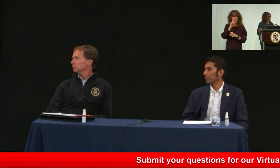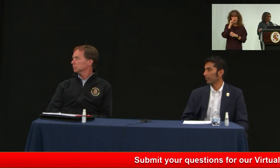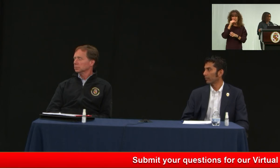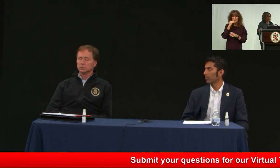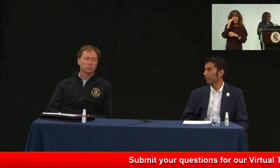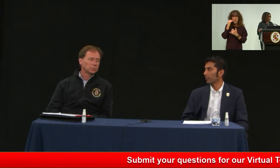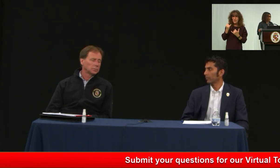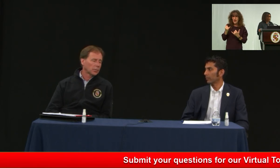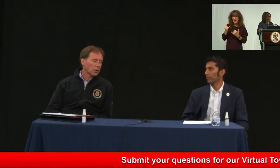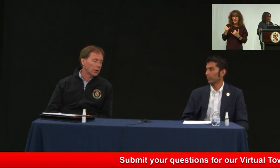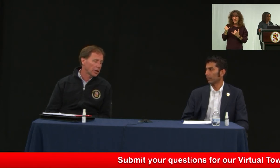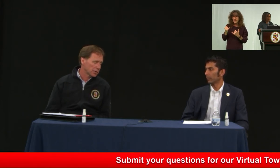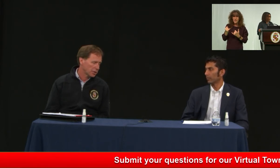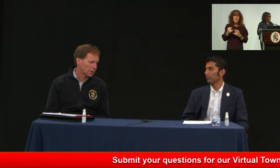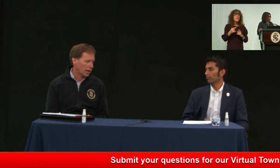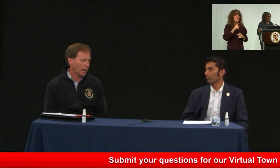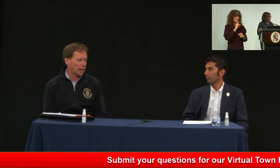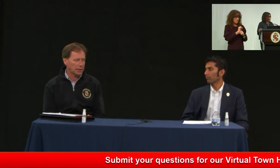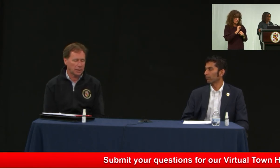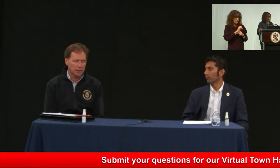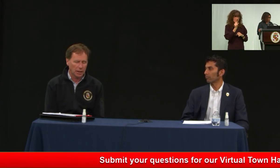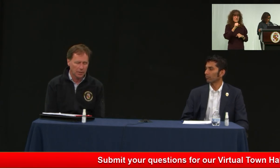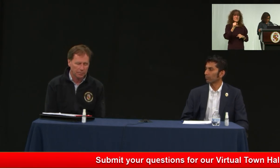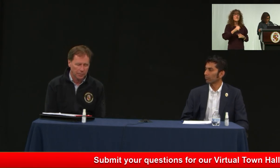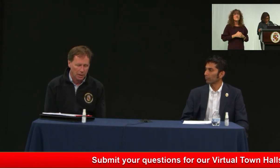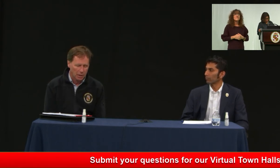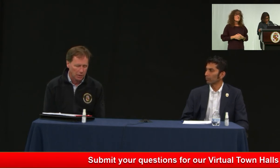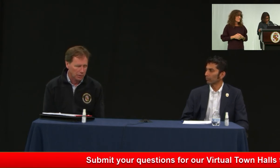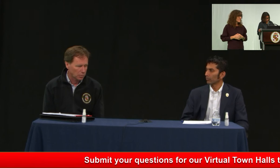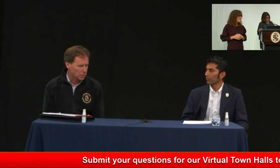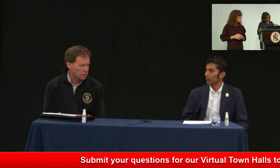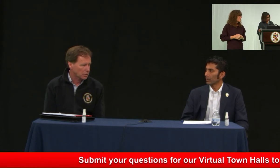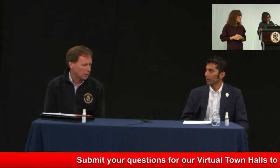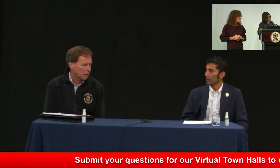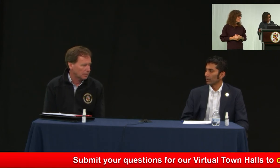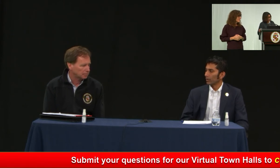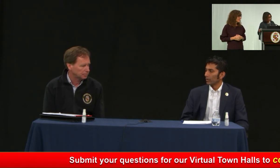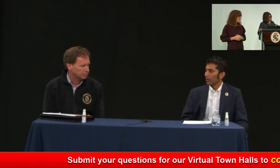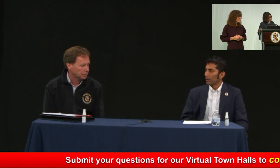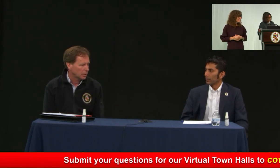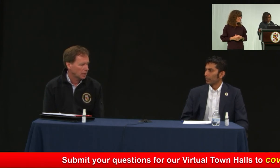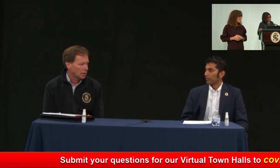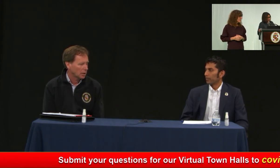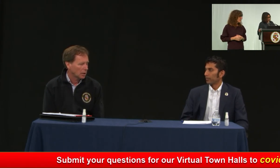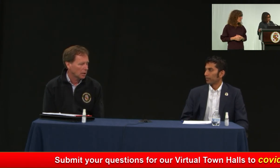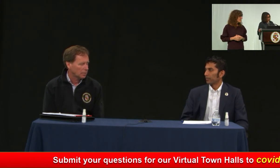now? There is, and there was,